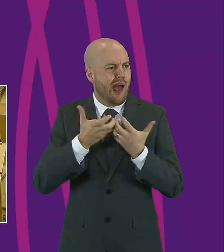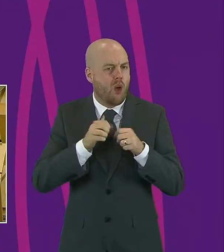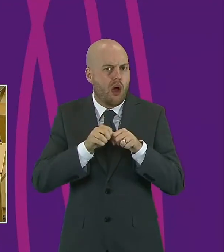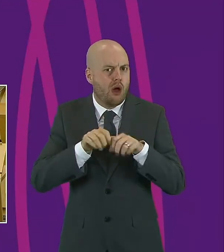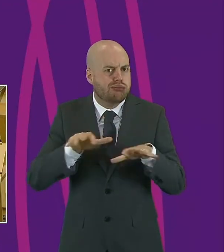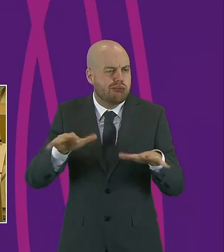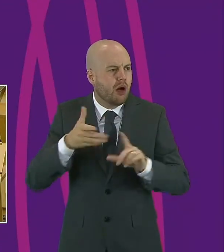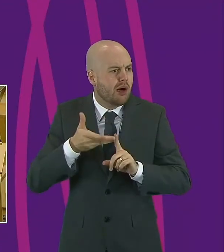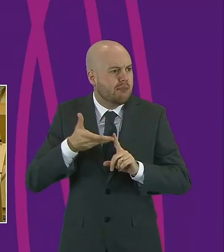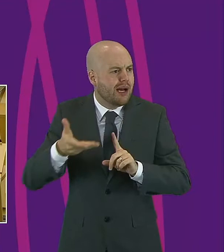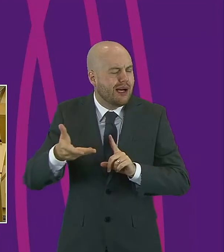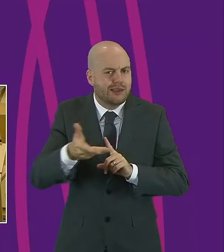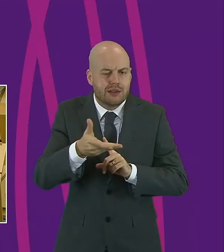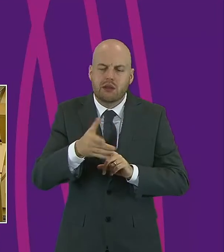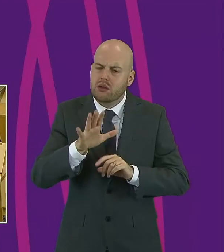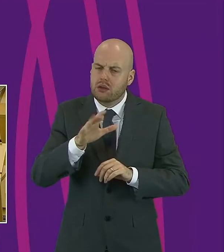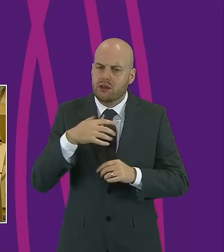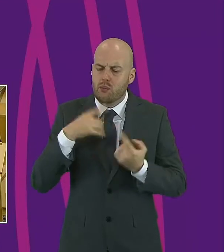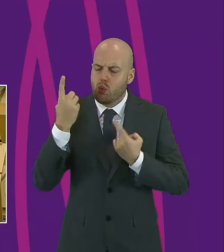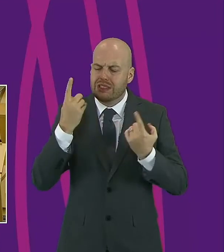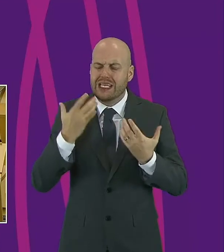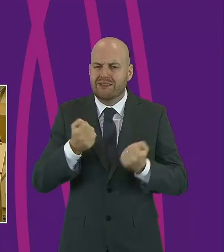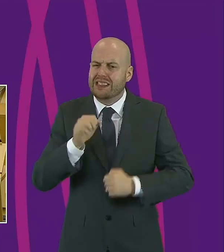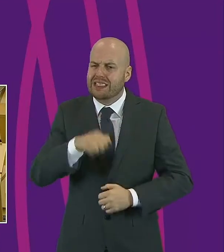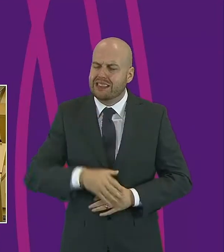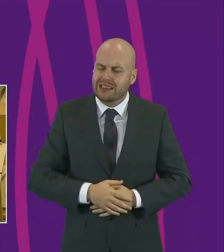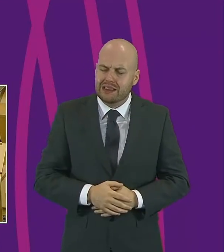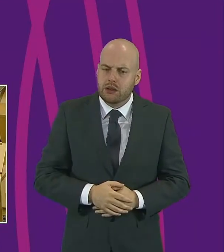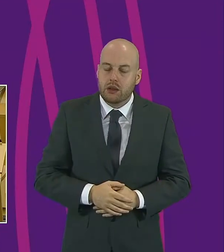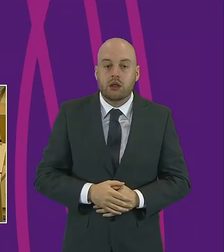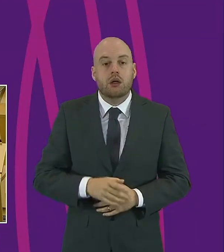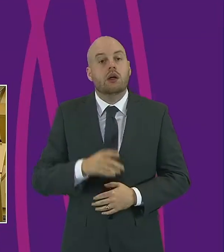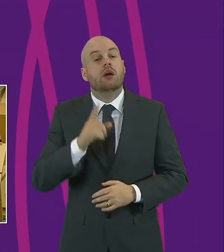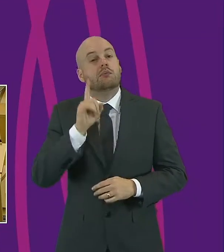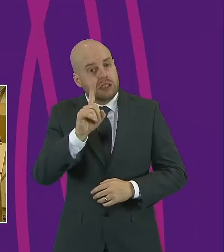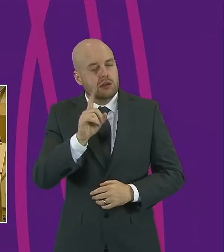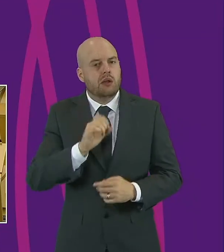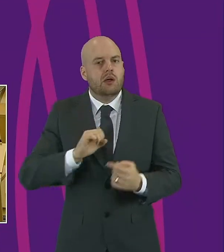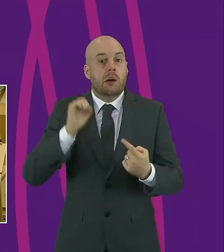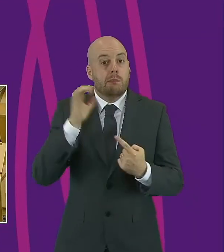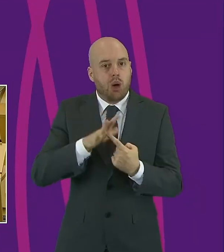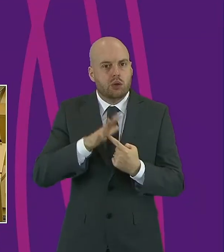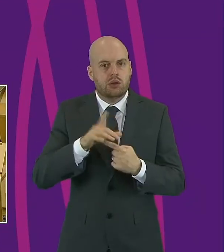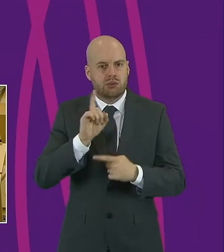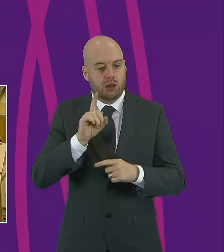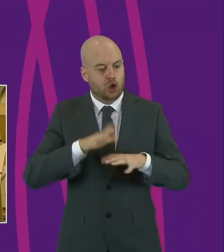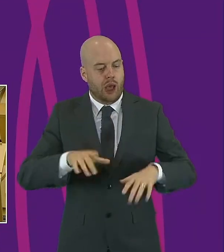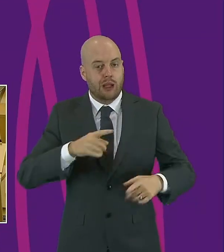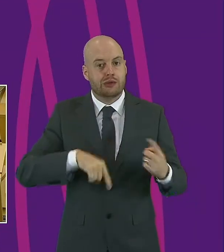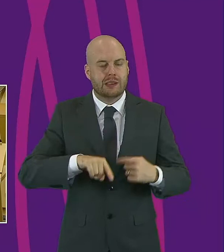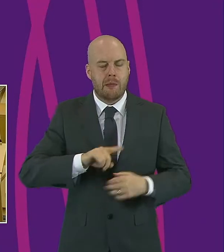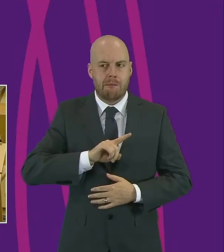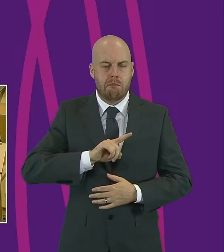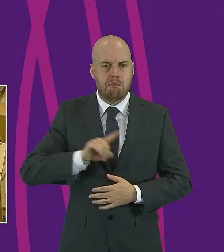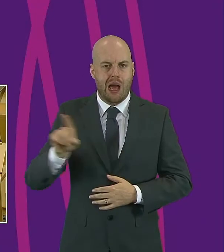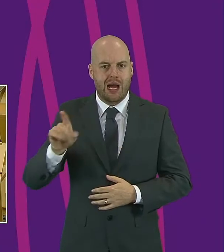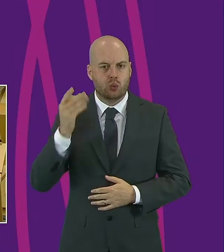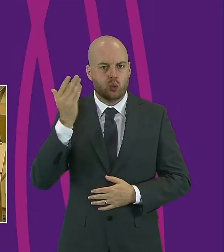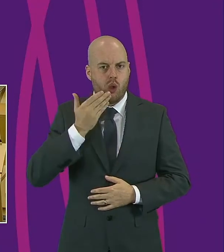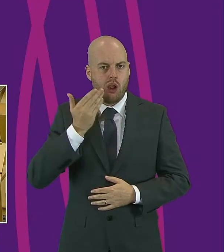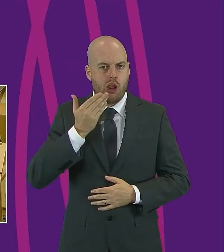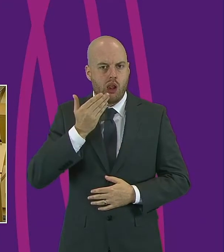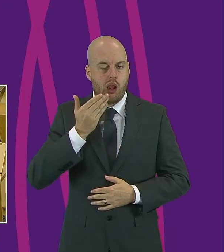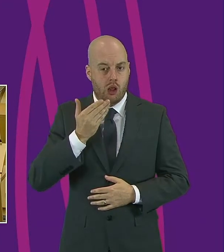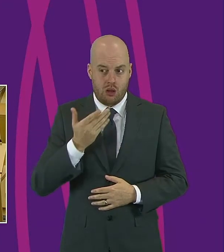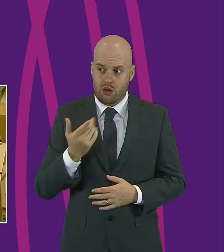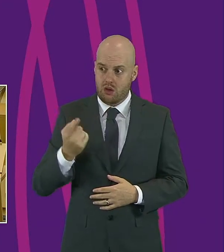carefully and try to adapt our response accordingly. I think it's really important that we've got children back to school, because we know the harm that has been done to children